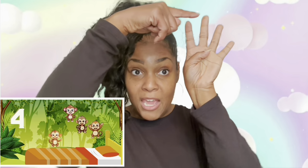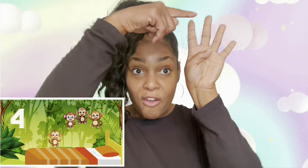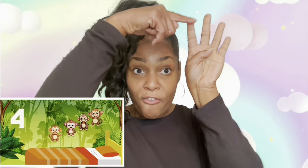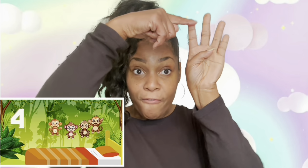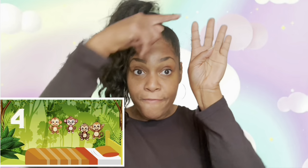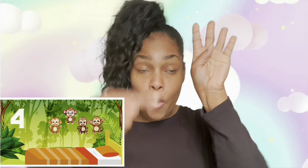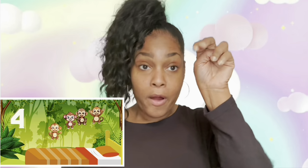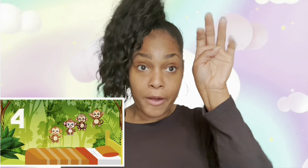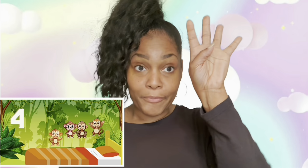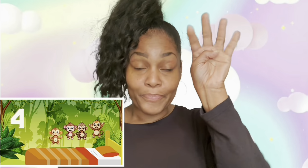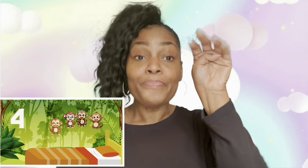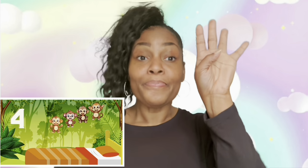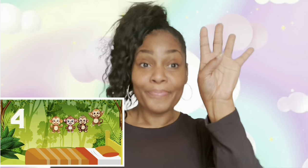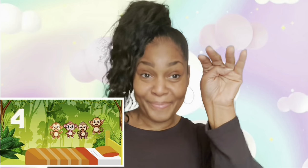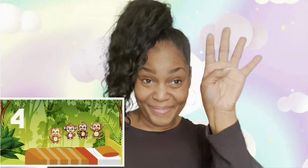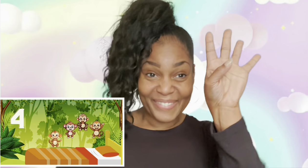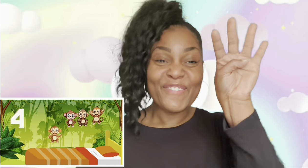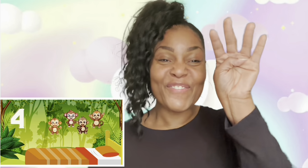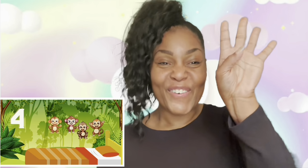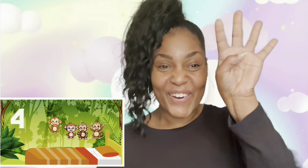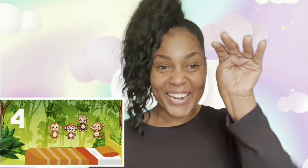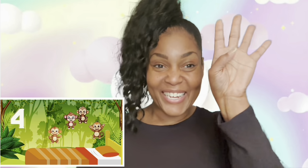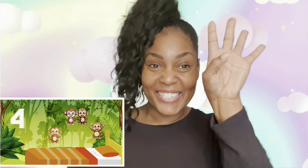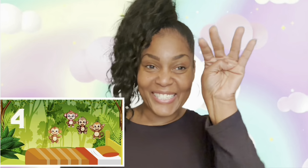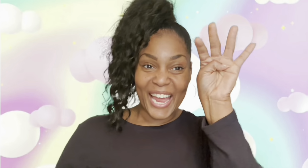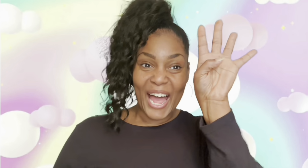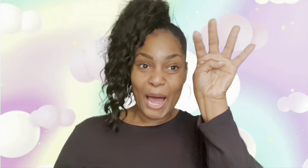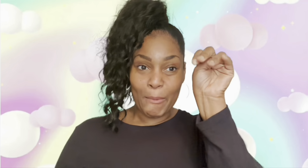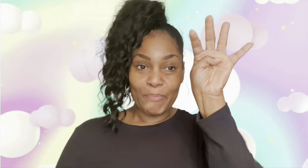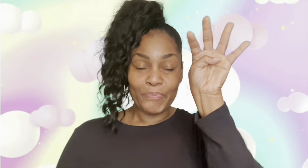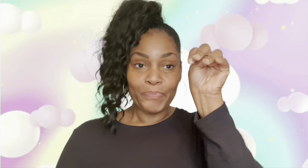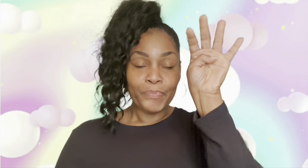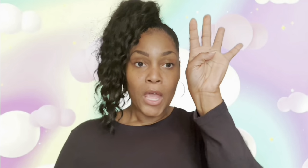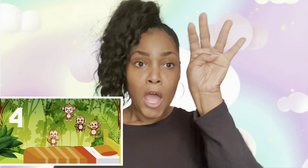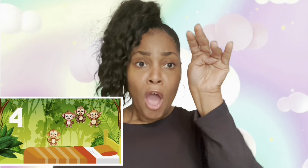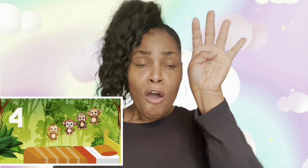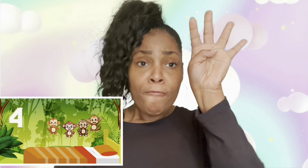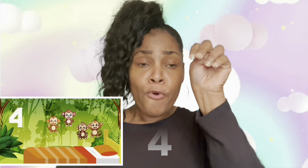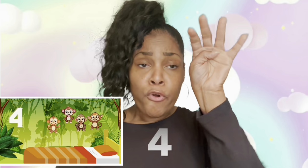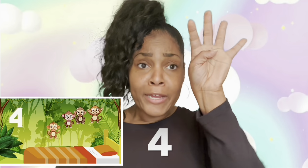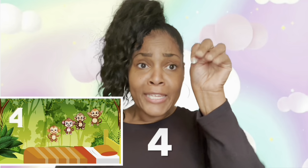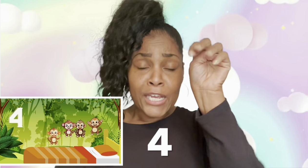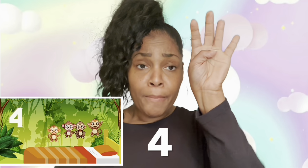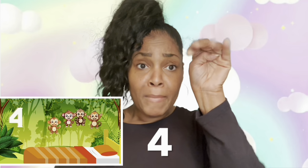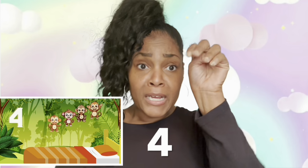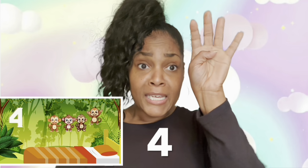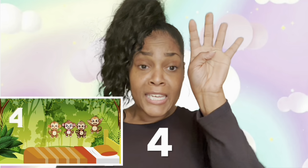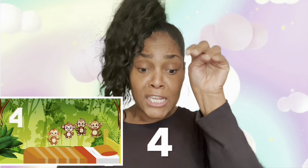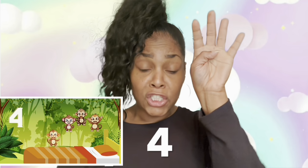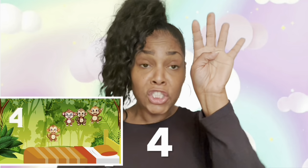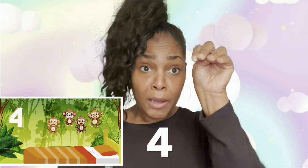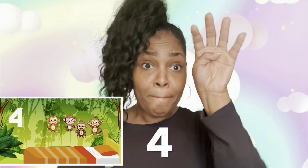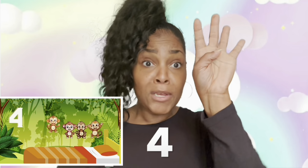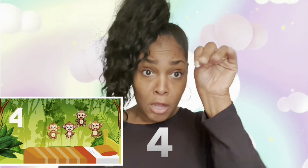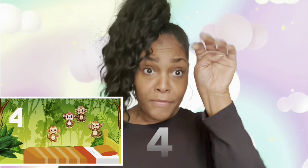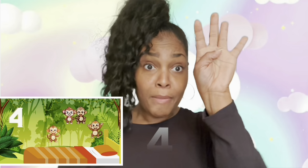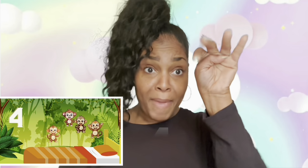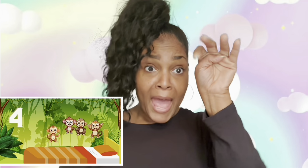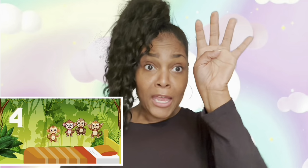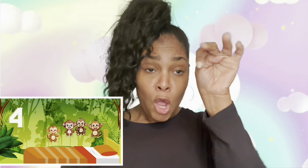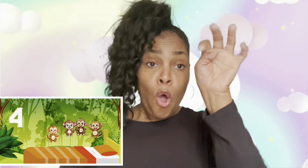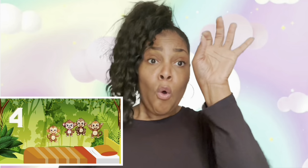three, four. Four, good job. Four little monkeys jumping